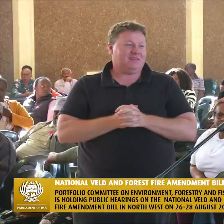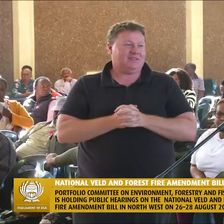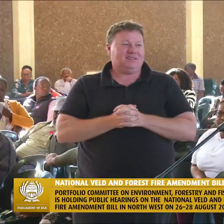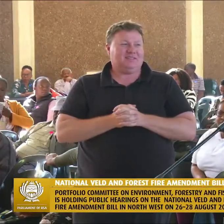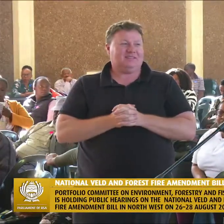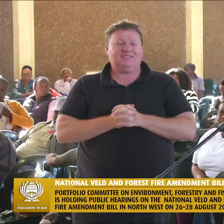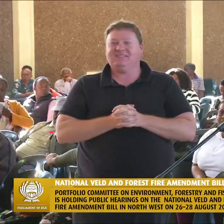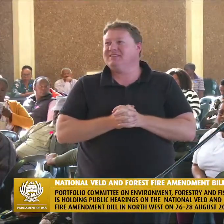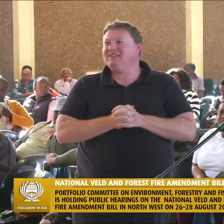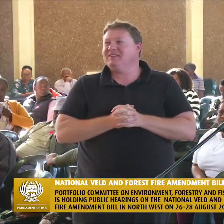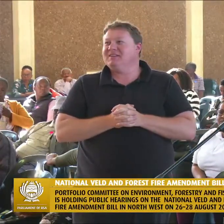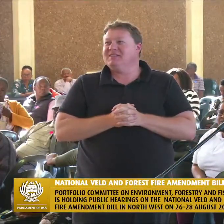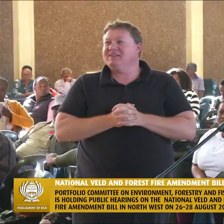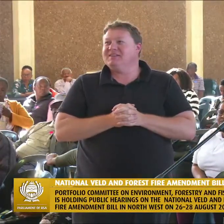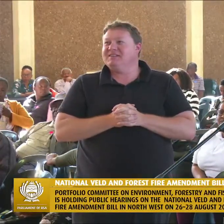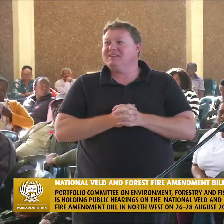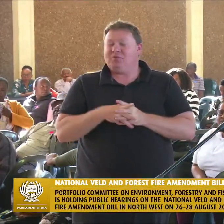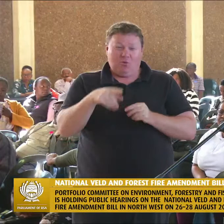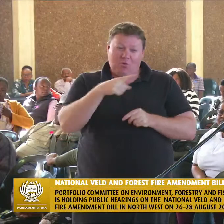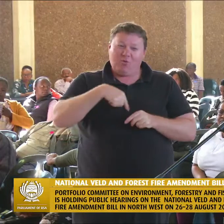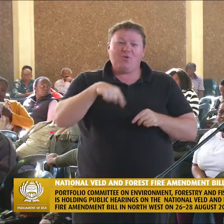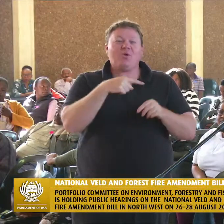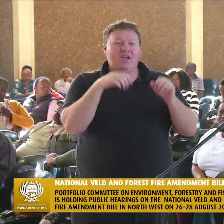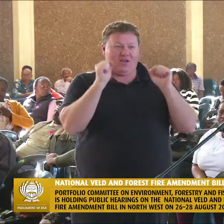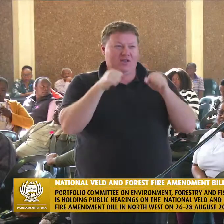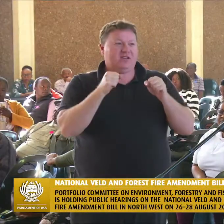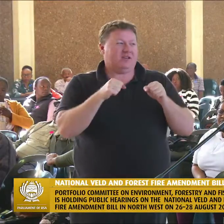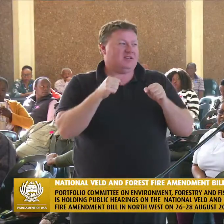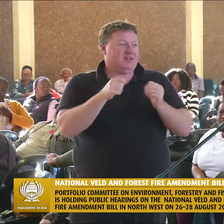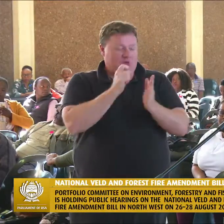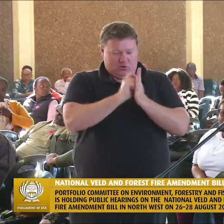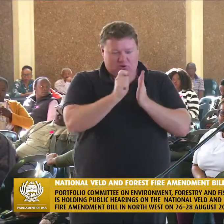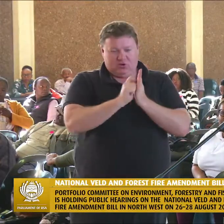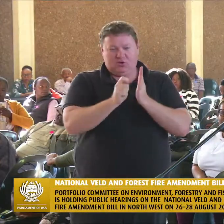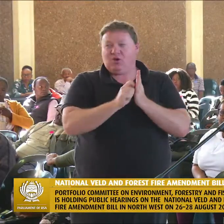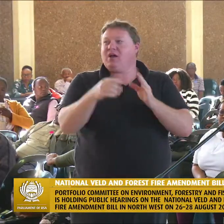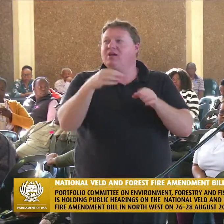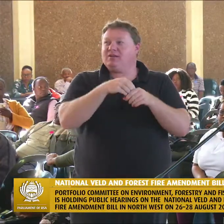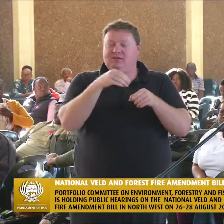we had agreed that you are going to make your input in writing